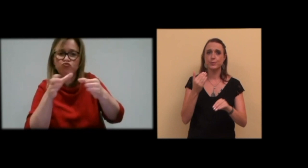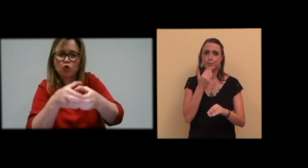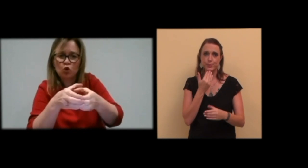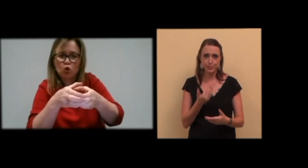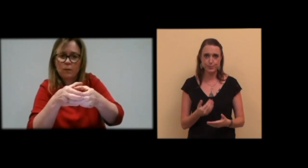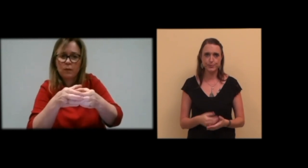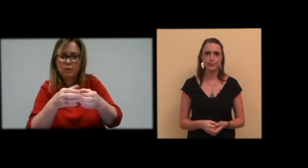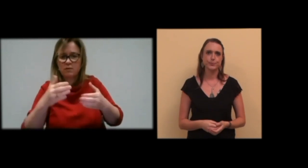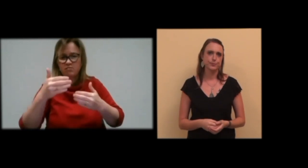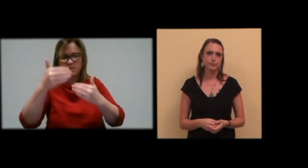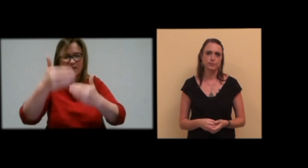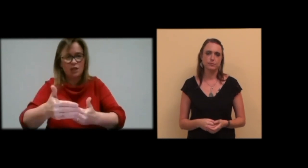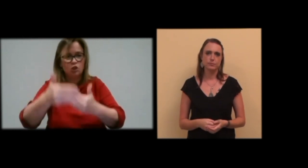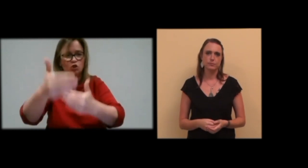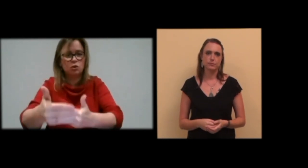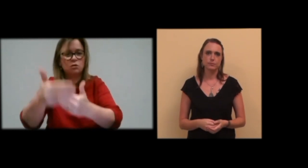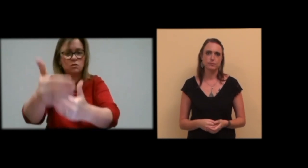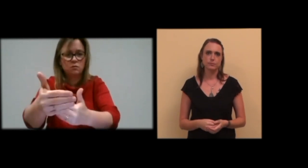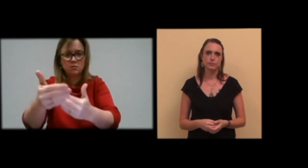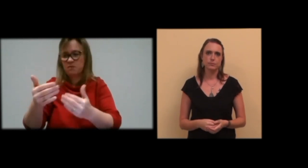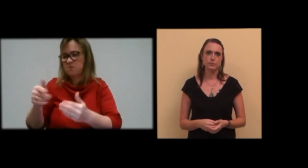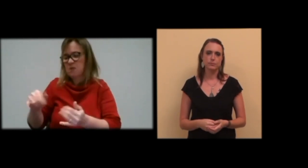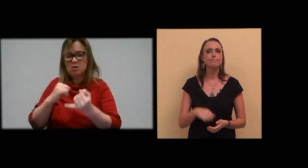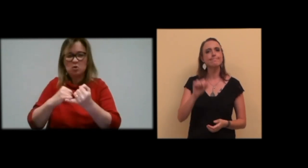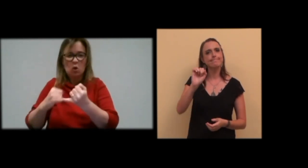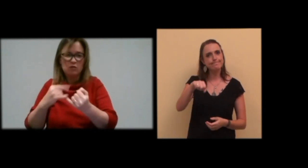those skills to.